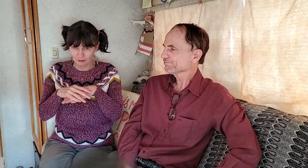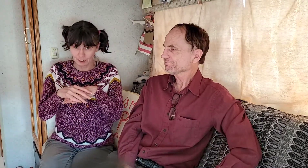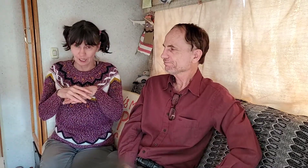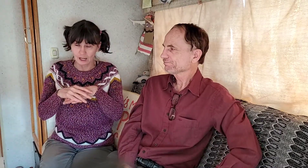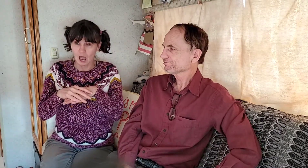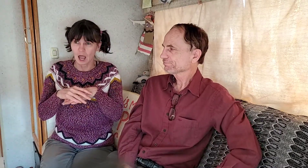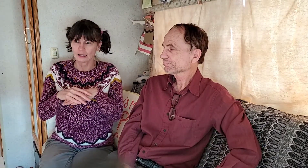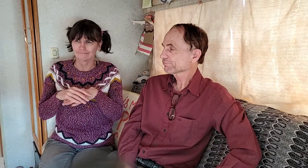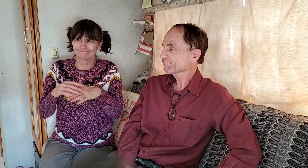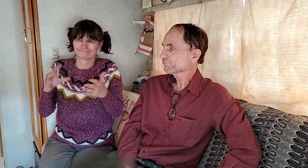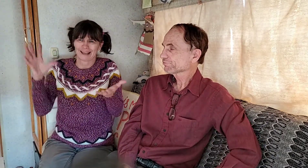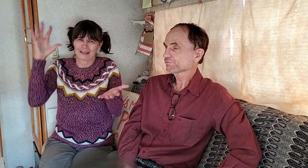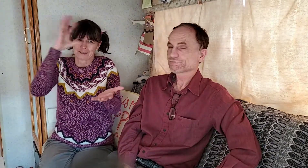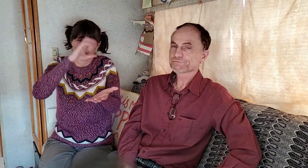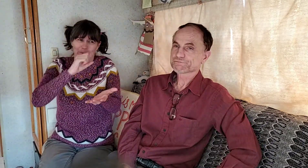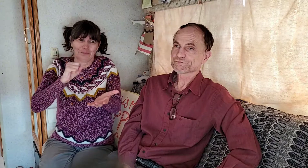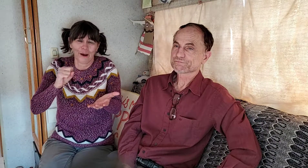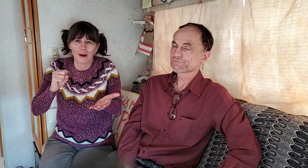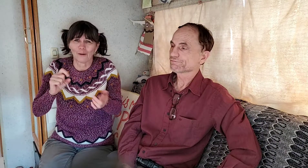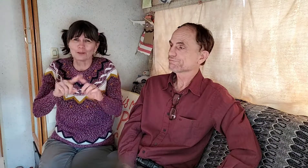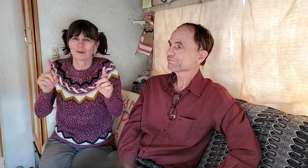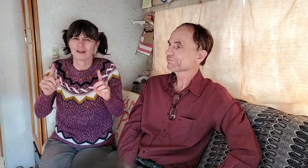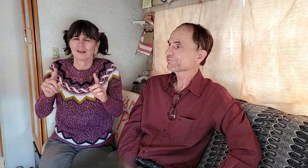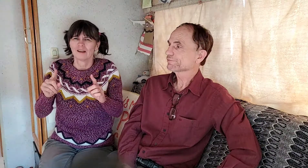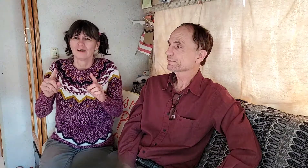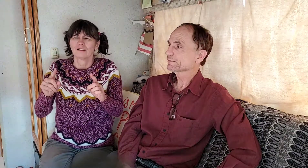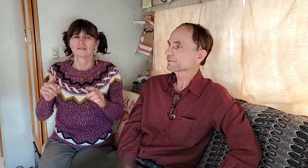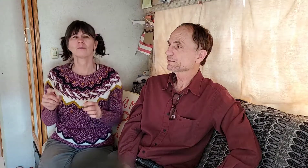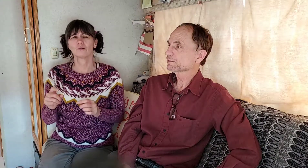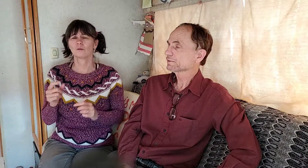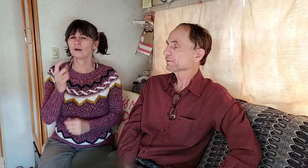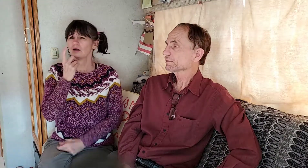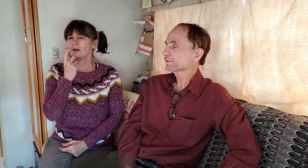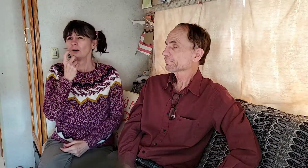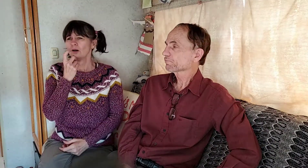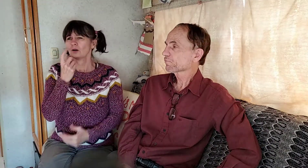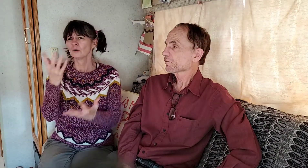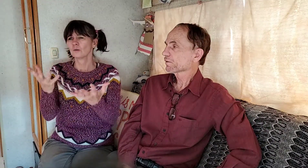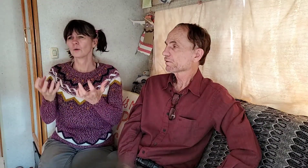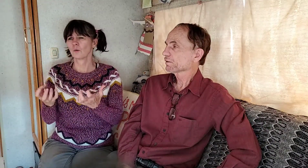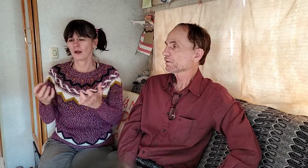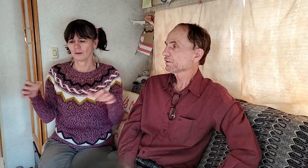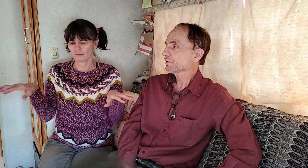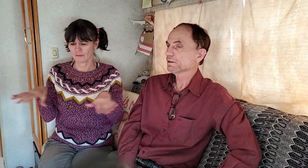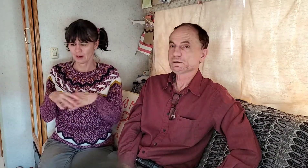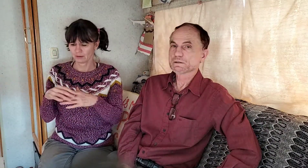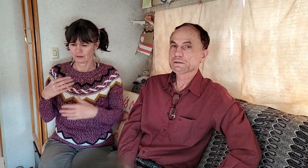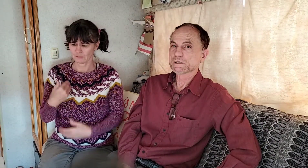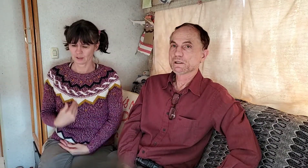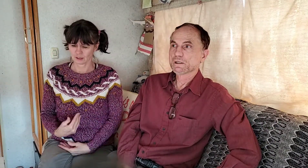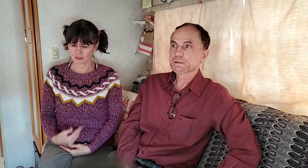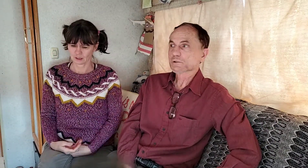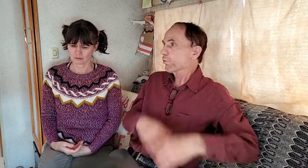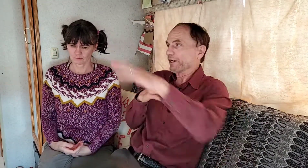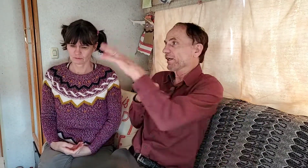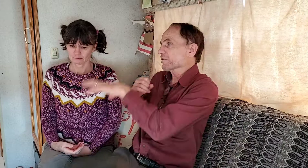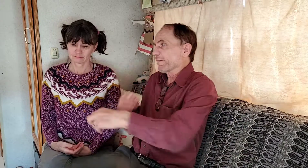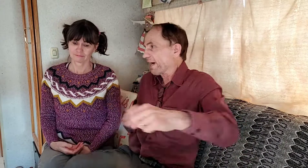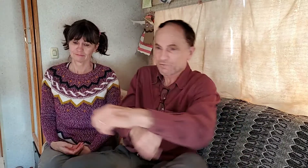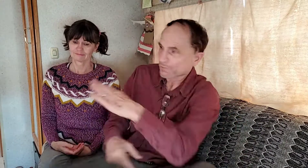Married? I suppose, but... Oh, who would want to marry me? Good point. I lost my mind for a minute. See you